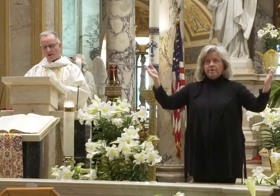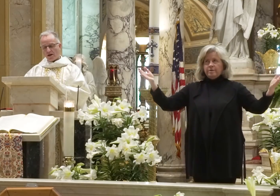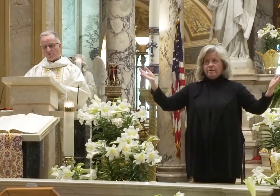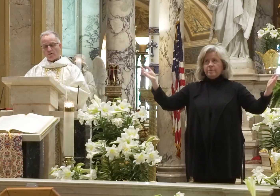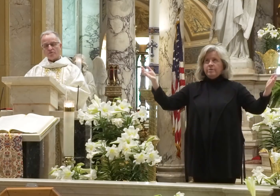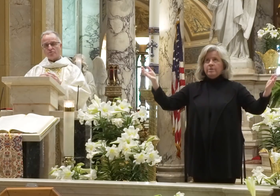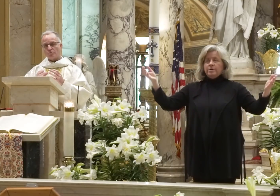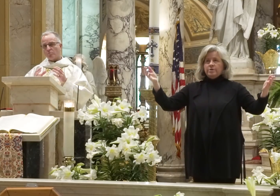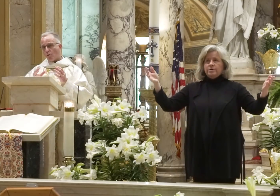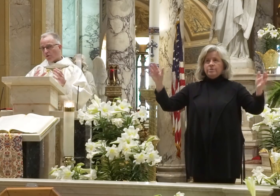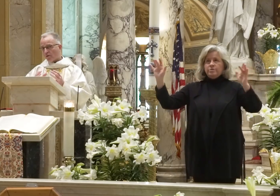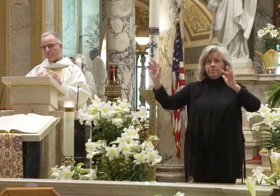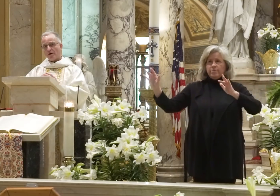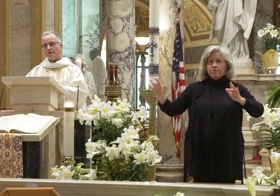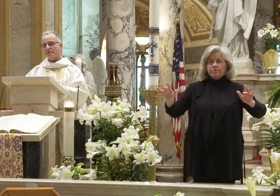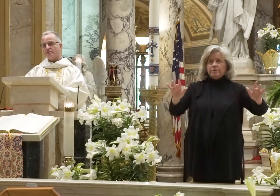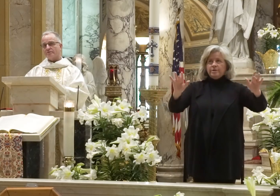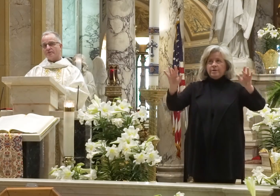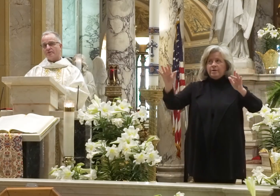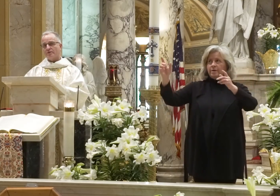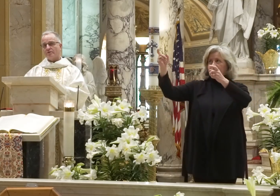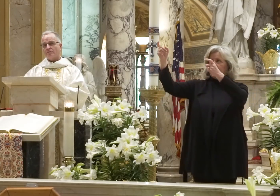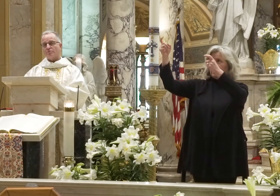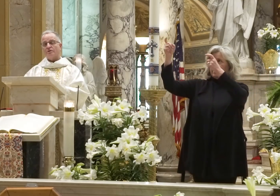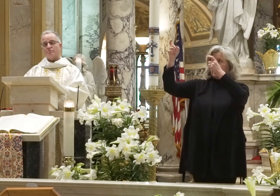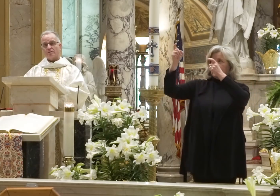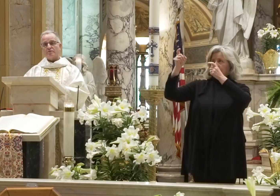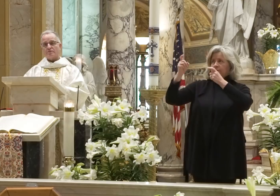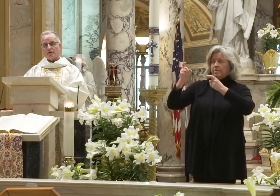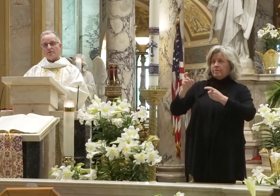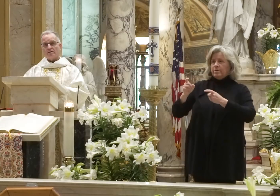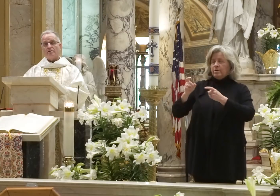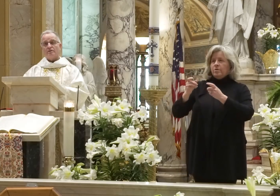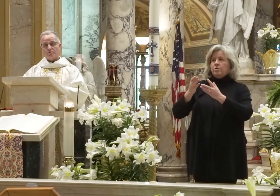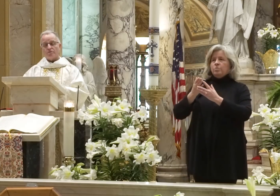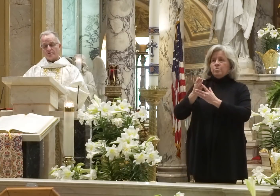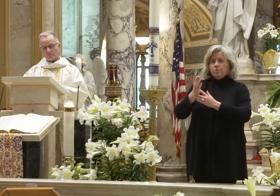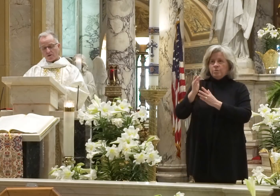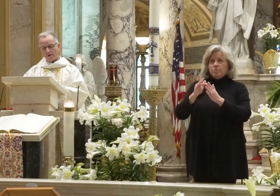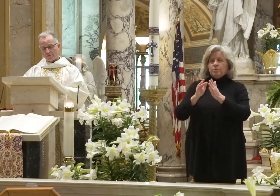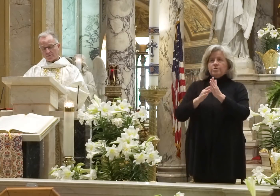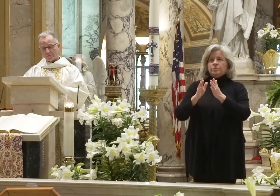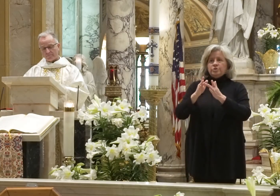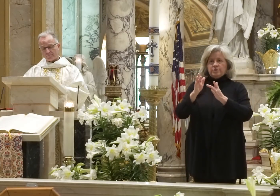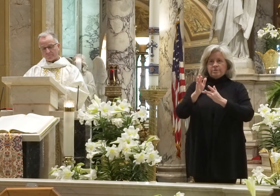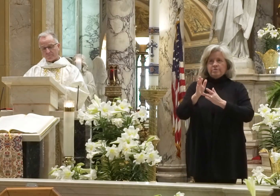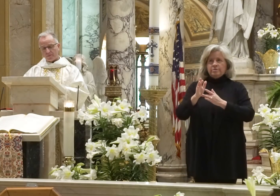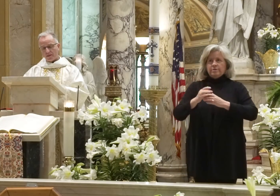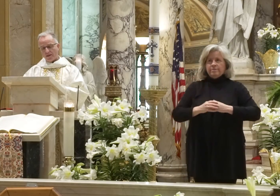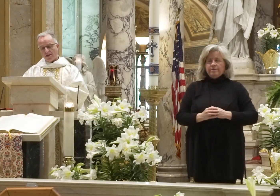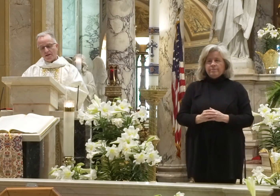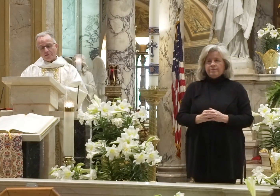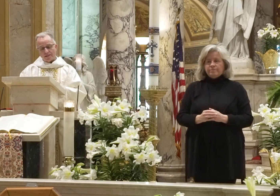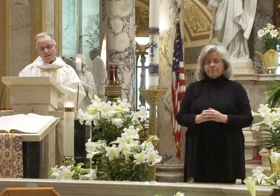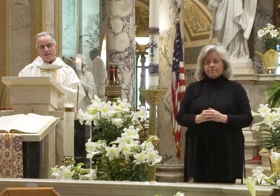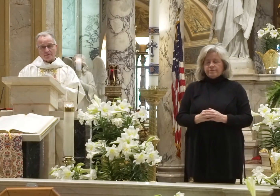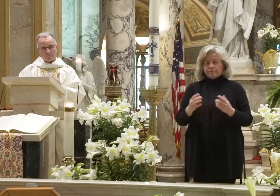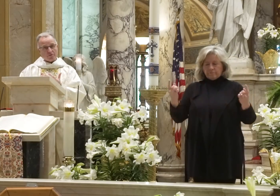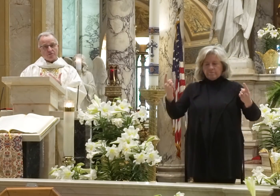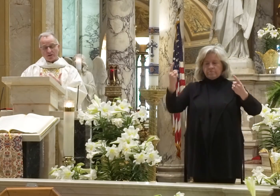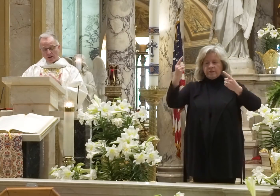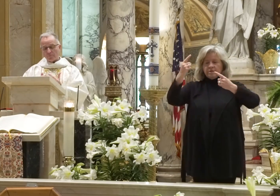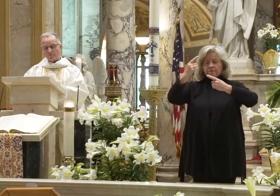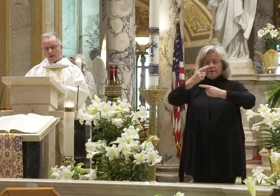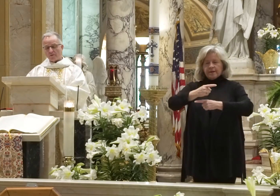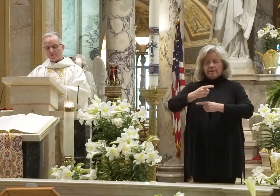mercy that God wants to pour out upon us through his risen Son, Jesus Christ. Today, as